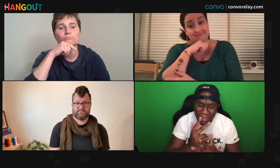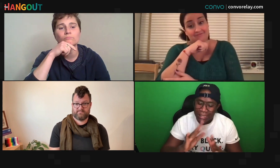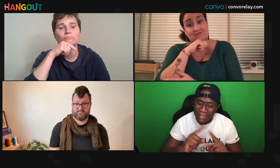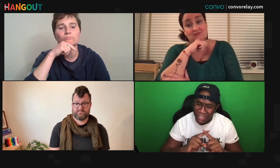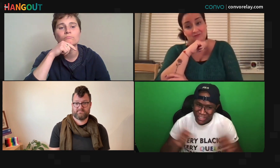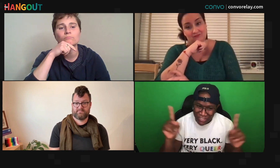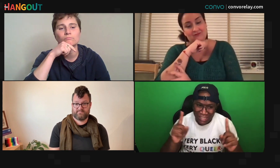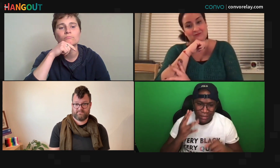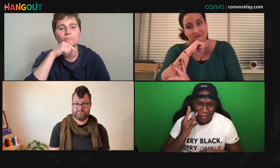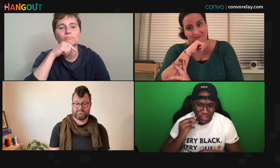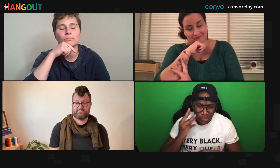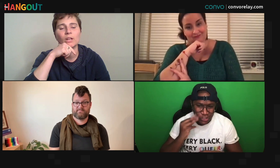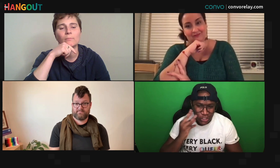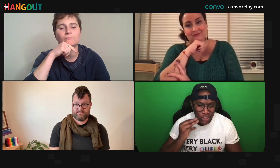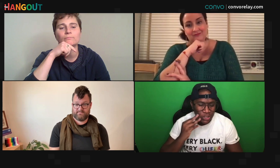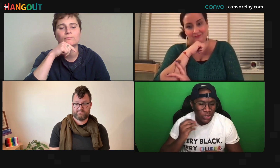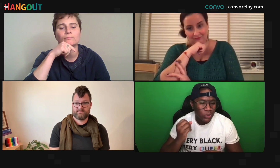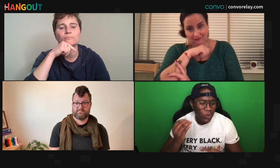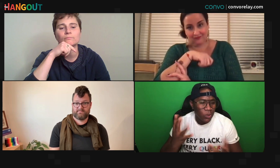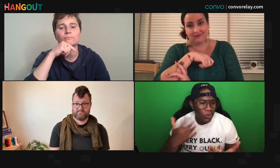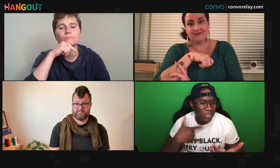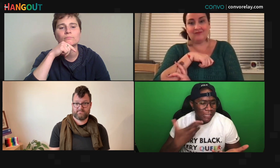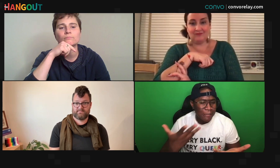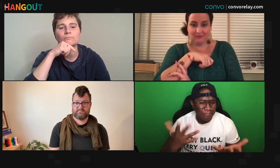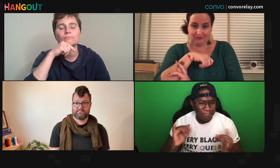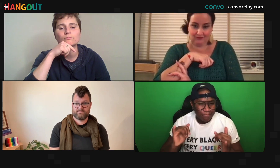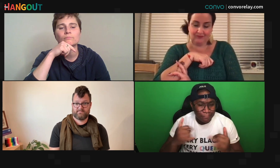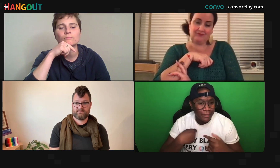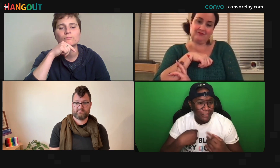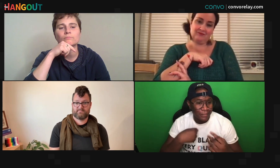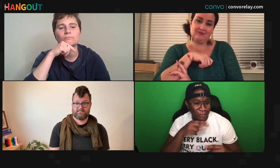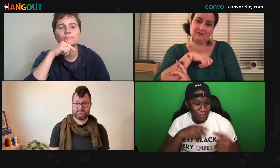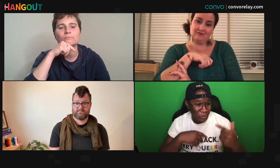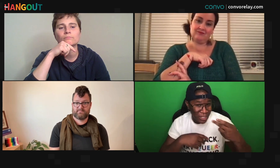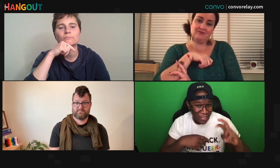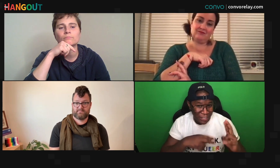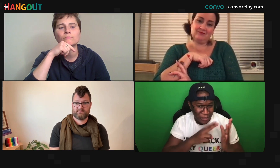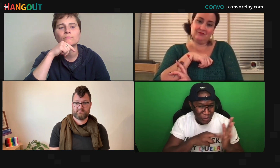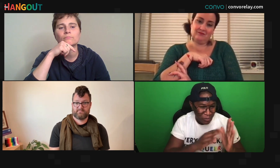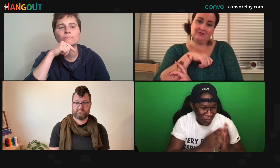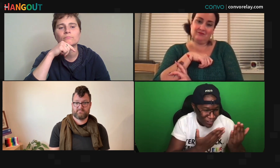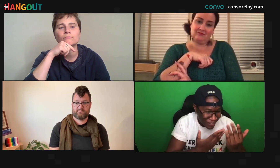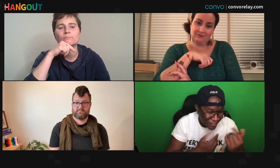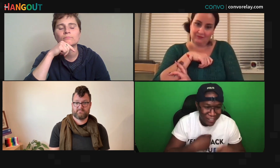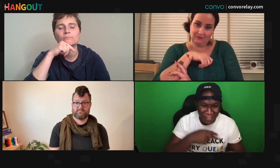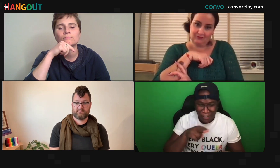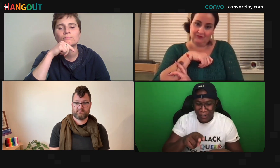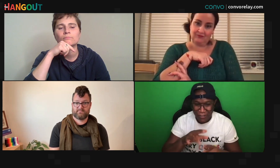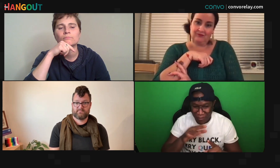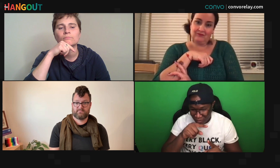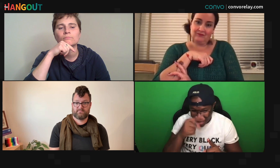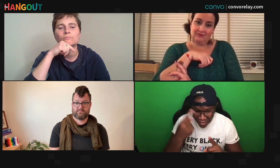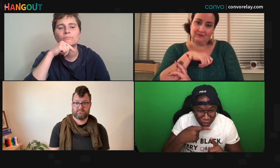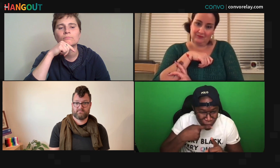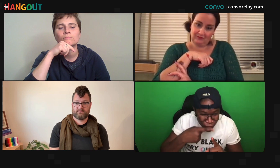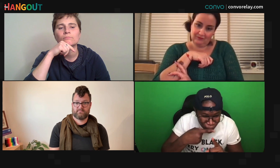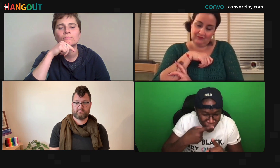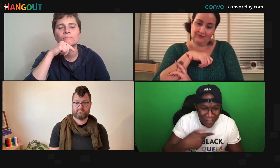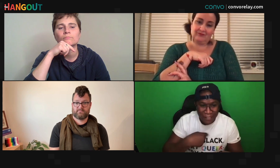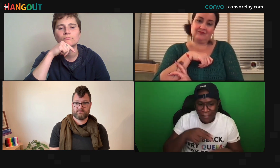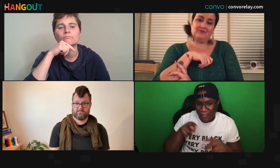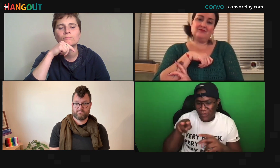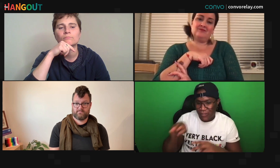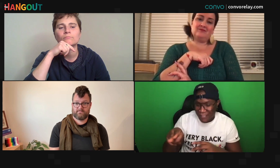things. Mm-hmm. It was such a different experience for me. And so I would read books about